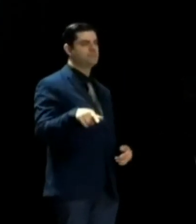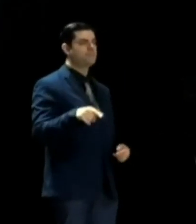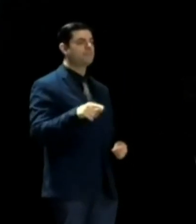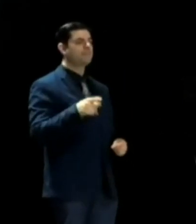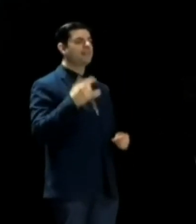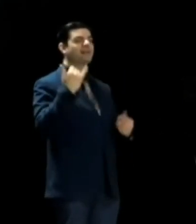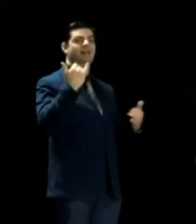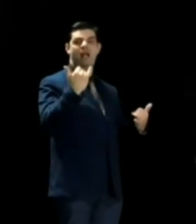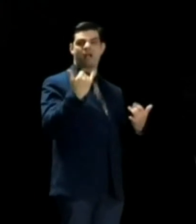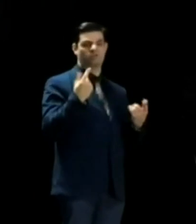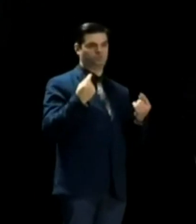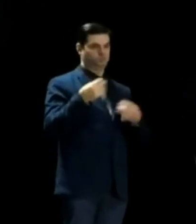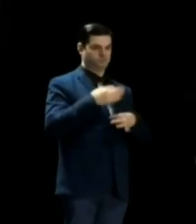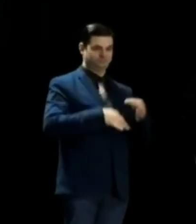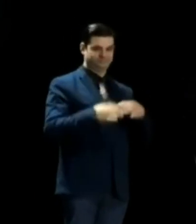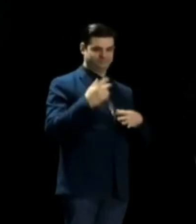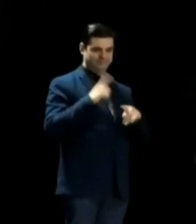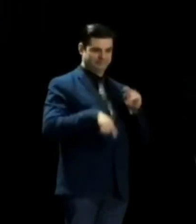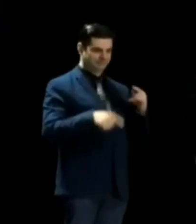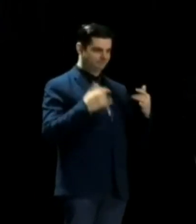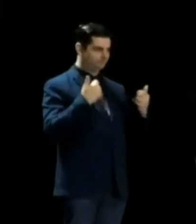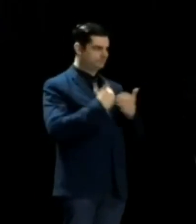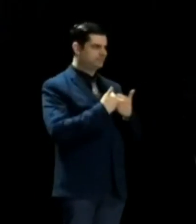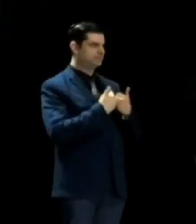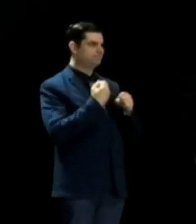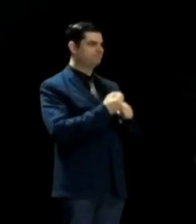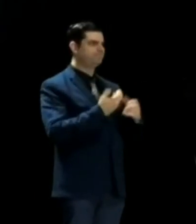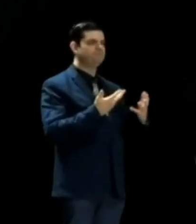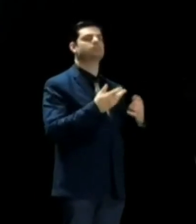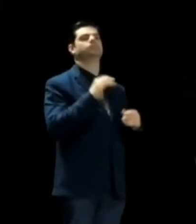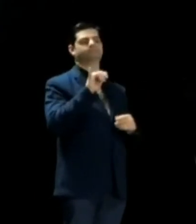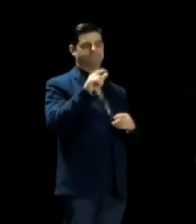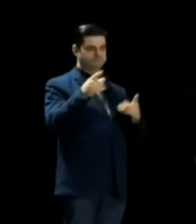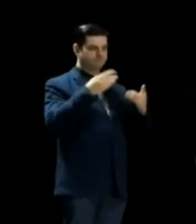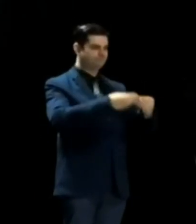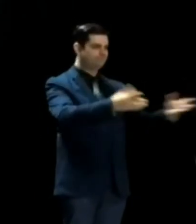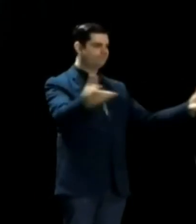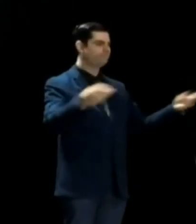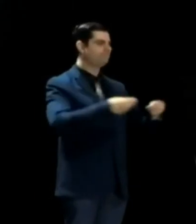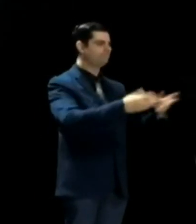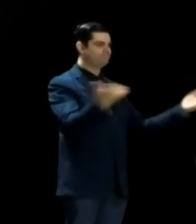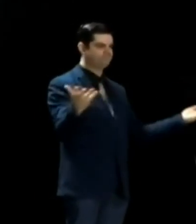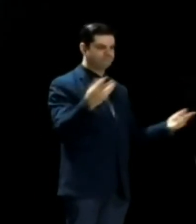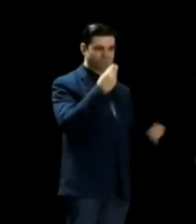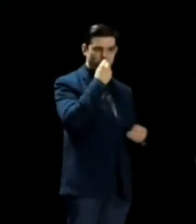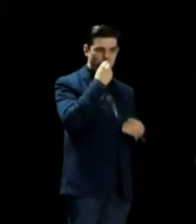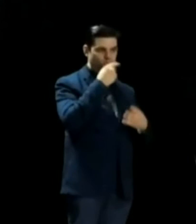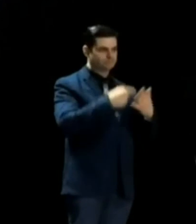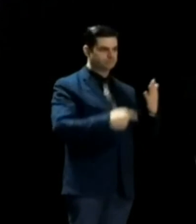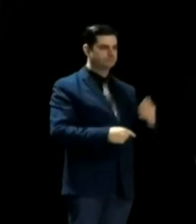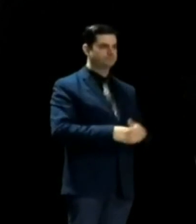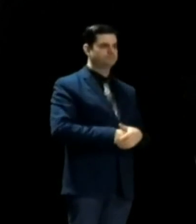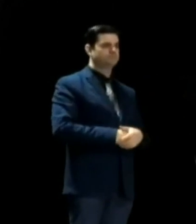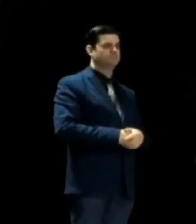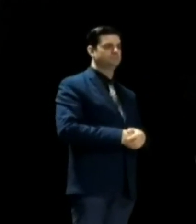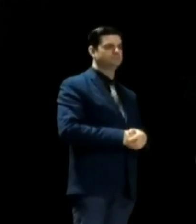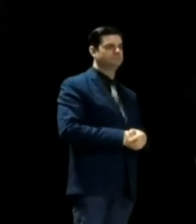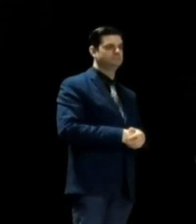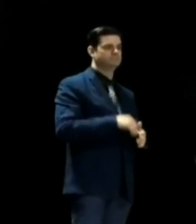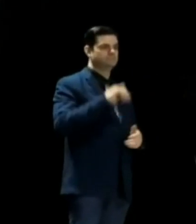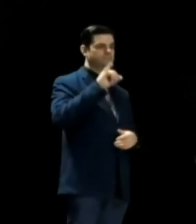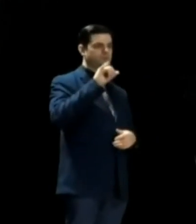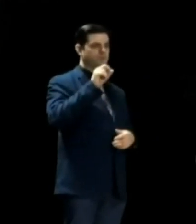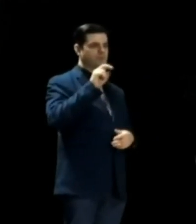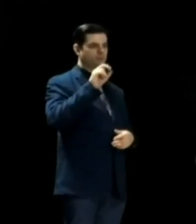department and the Triage testing site community health center staff today. Jason Smorrell and Jeff Wilpon of